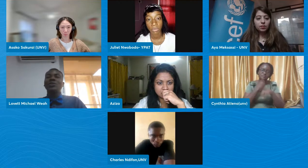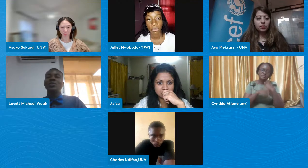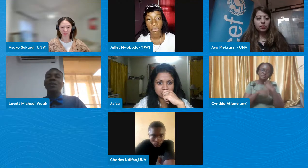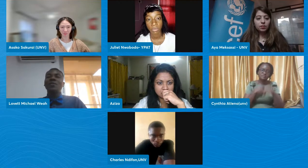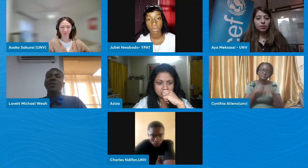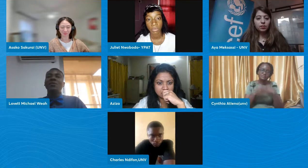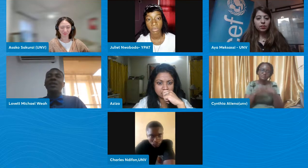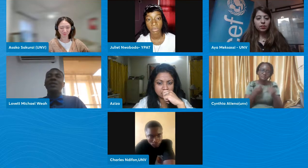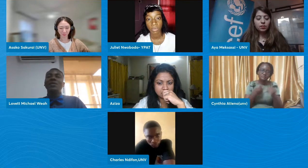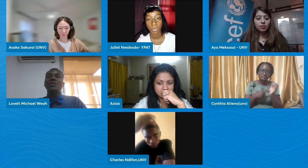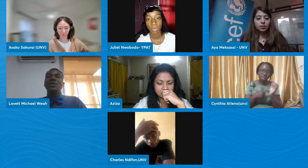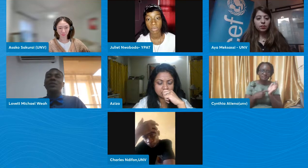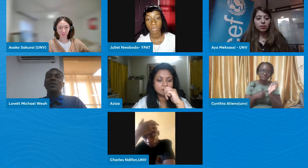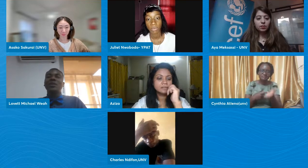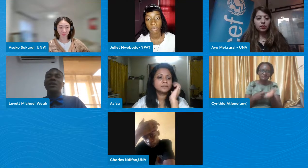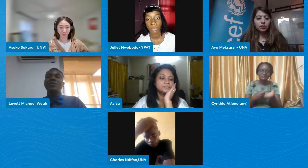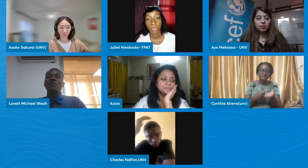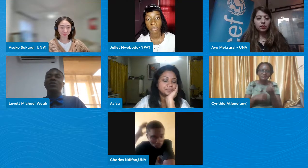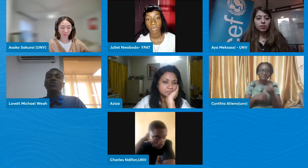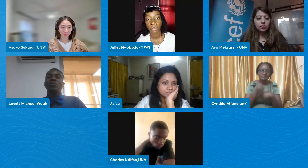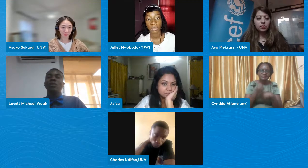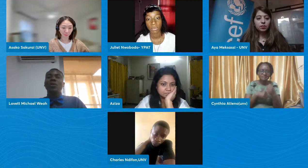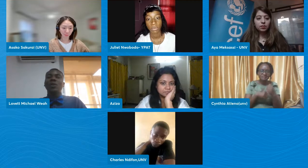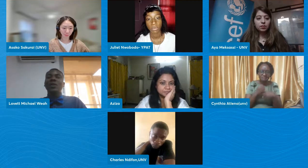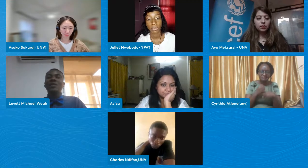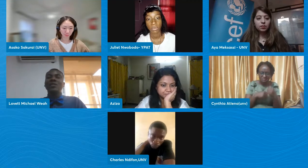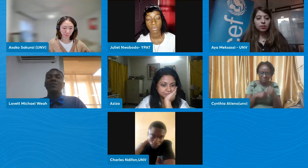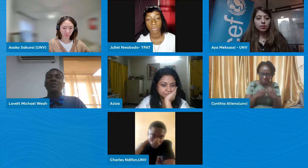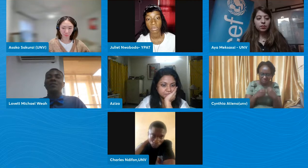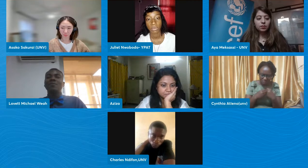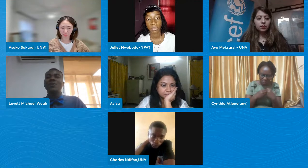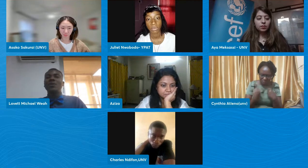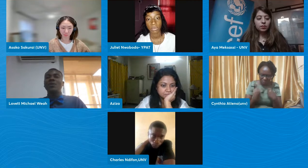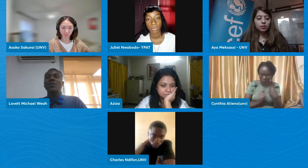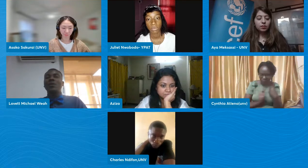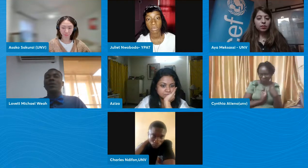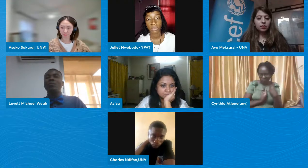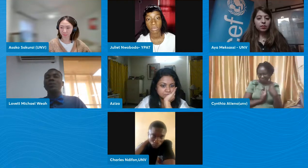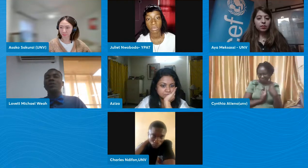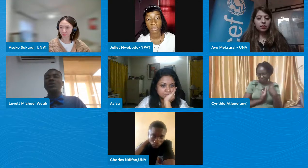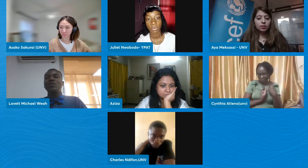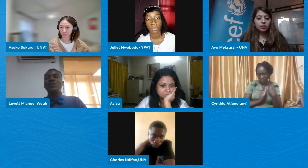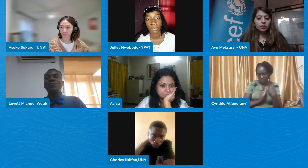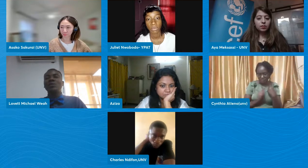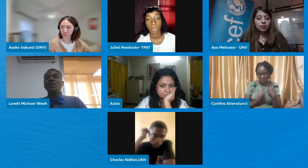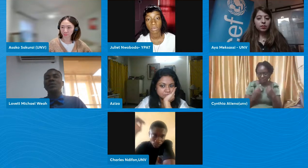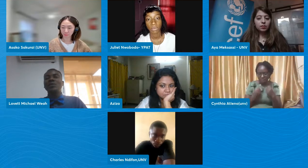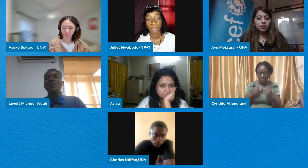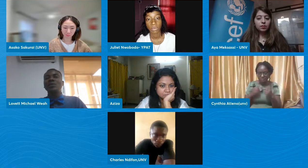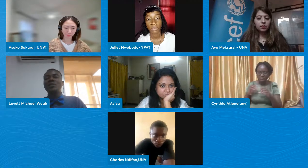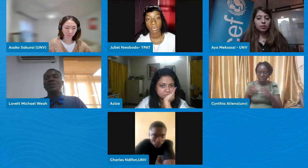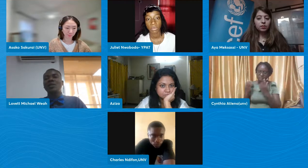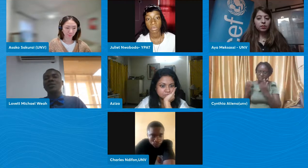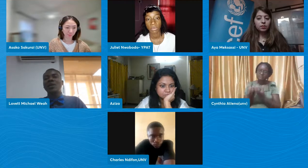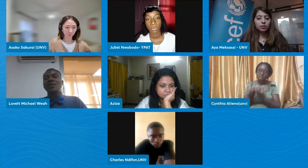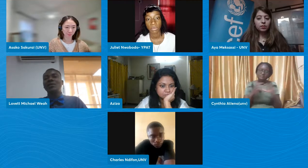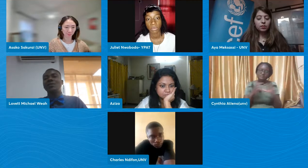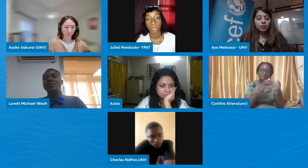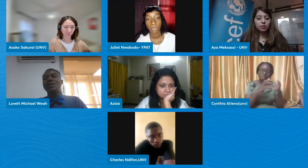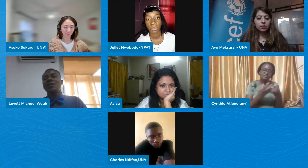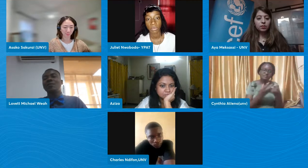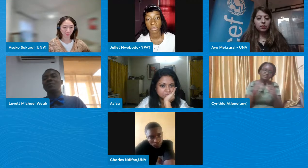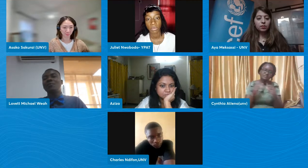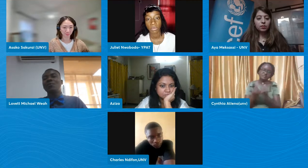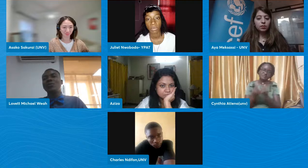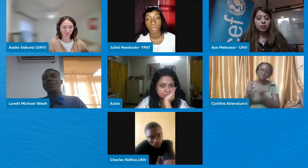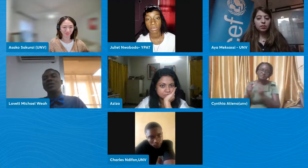of action is not necessarily individual, but collective. Persons with disabilities stay